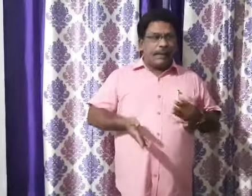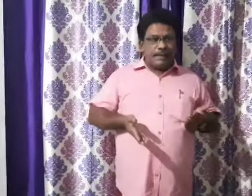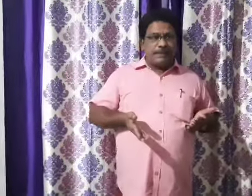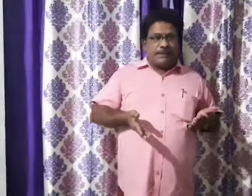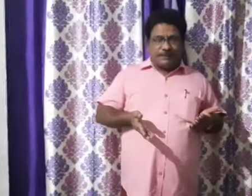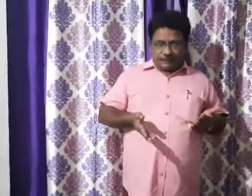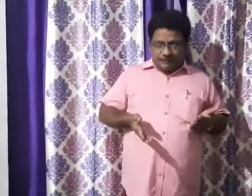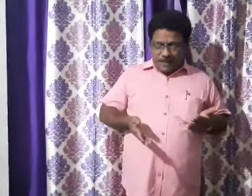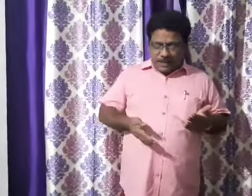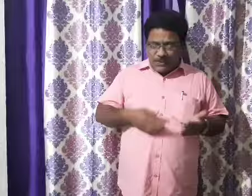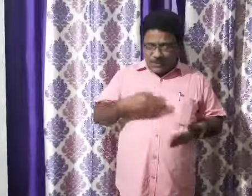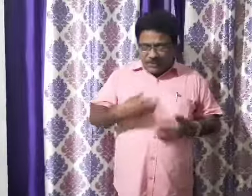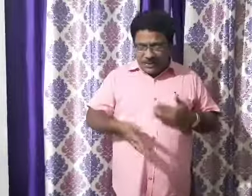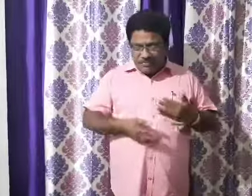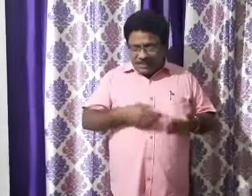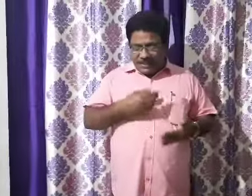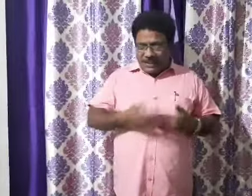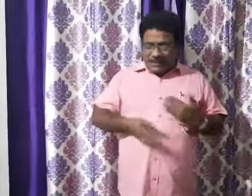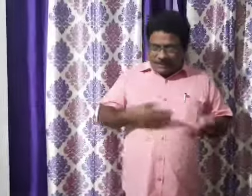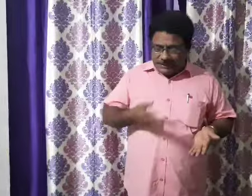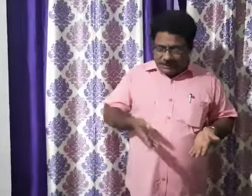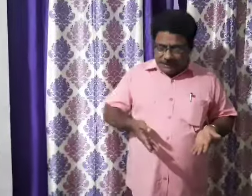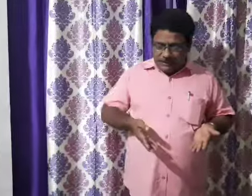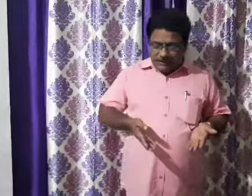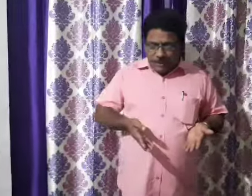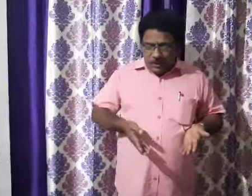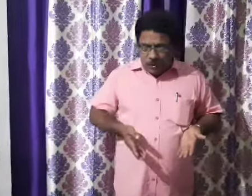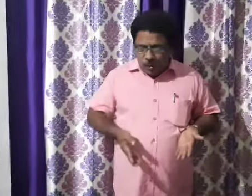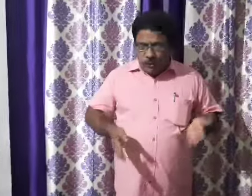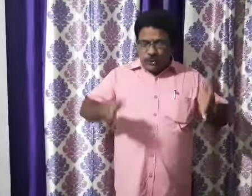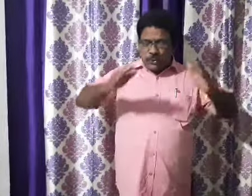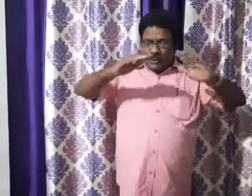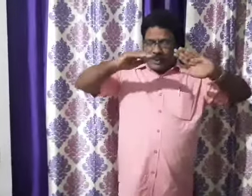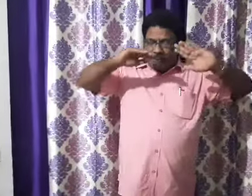act, according to MGNREGA, all those who are able